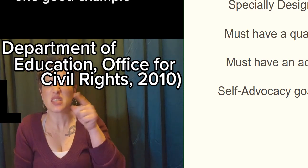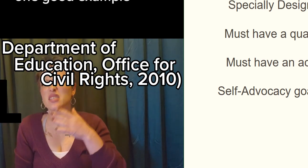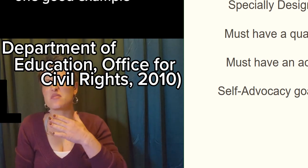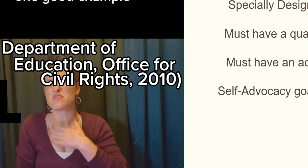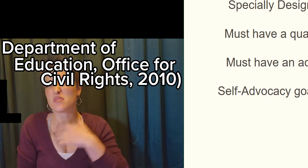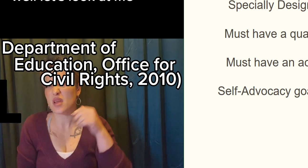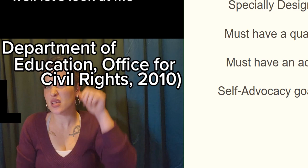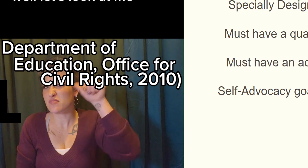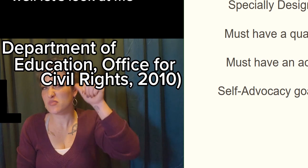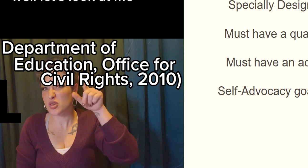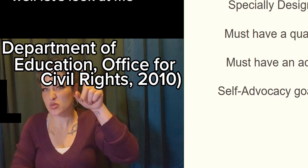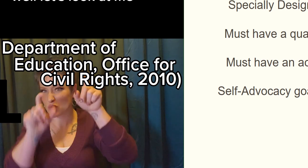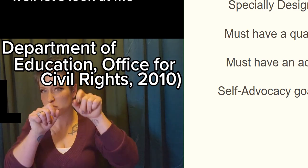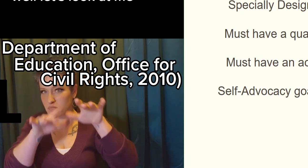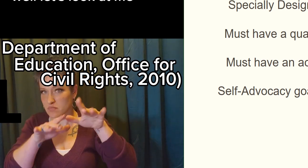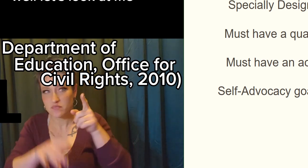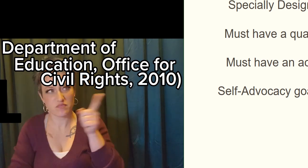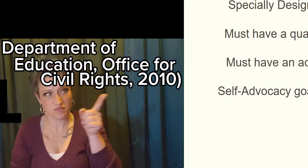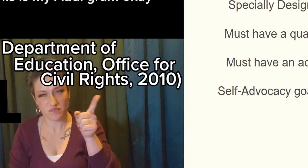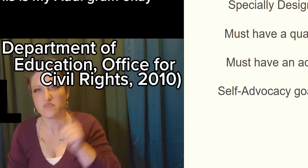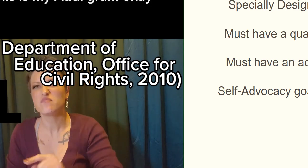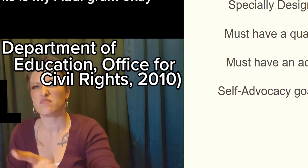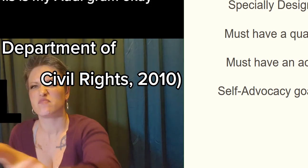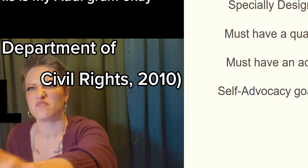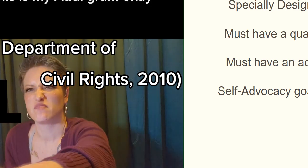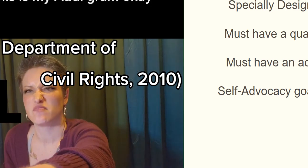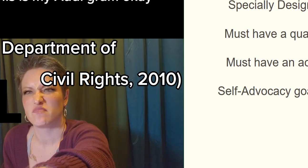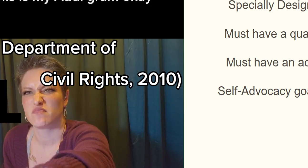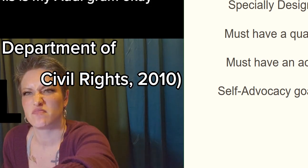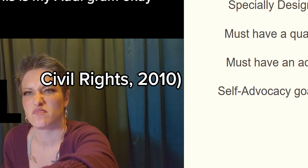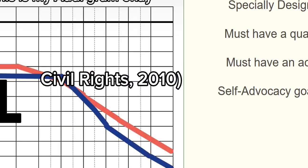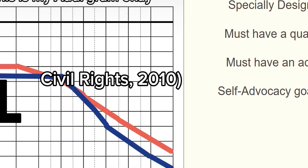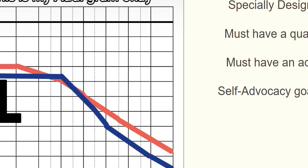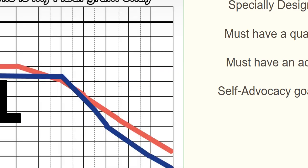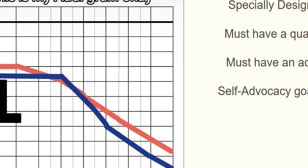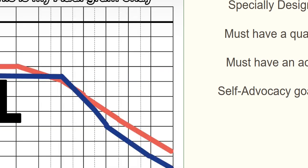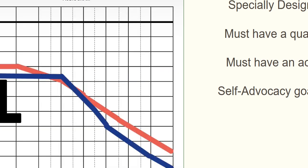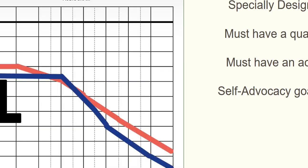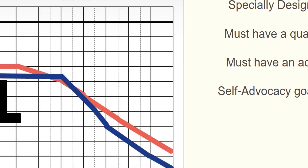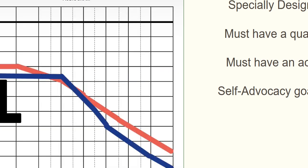example. Let's look at me. This is my audiogram, okay?